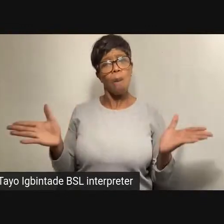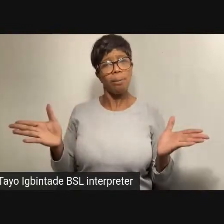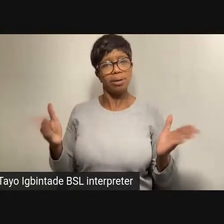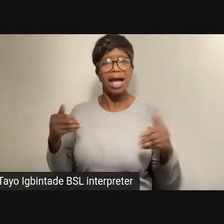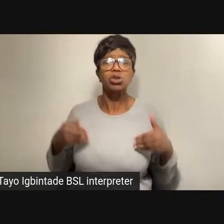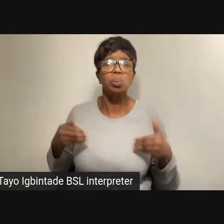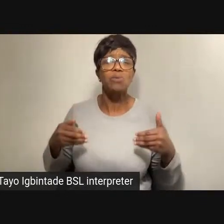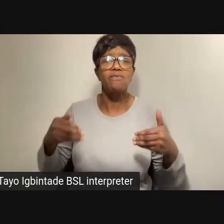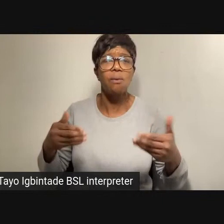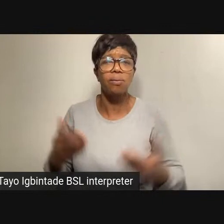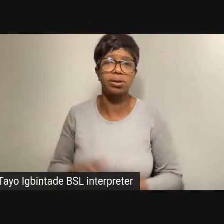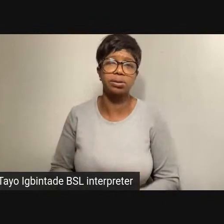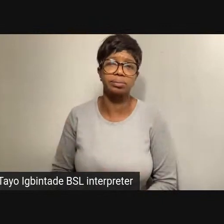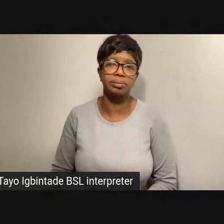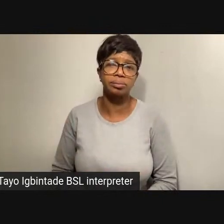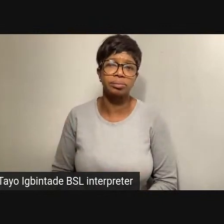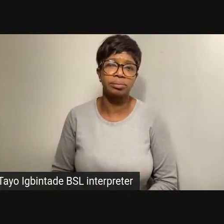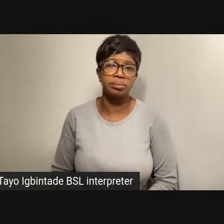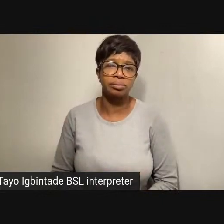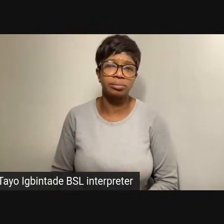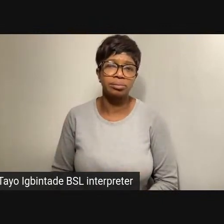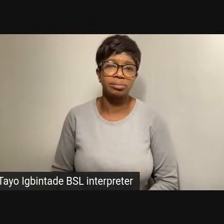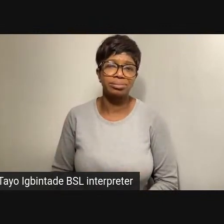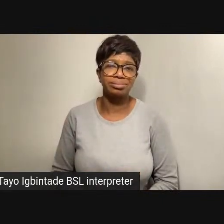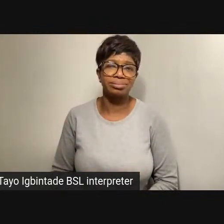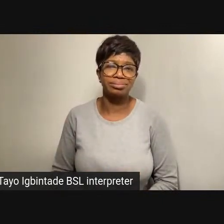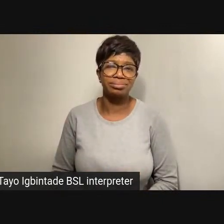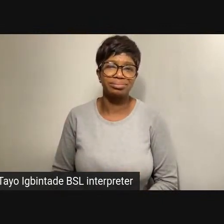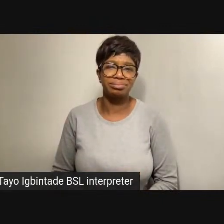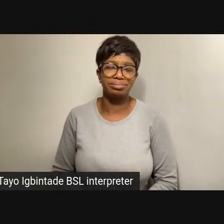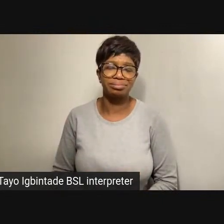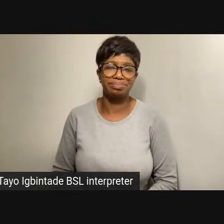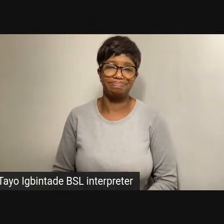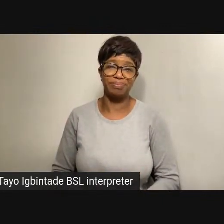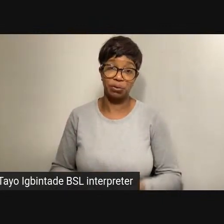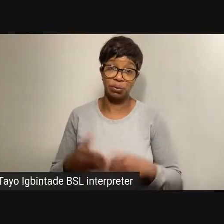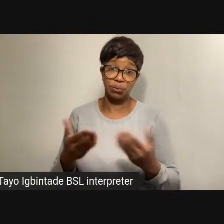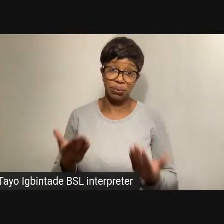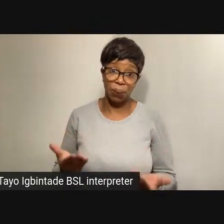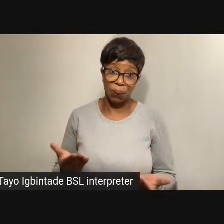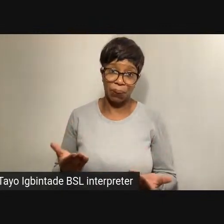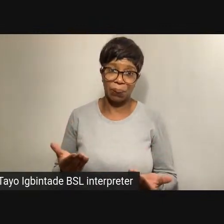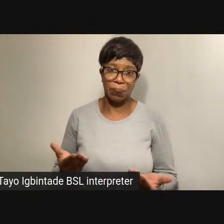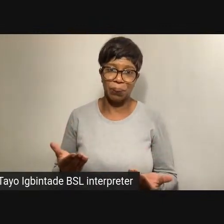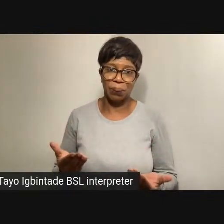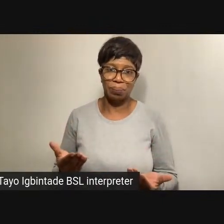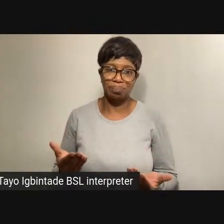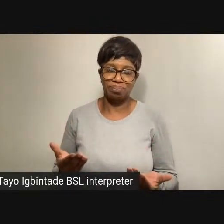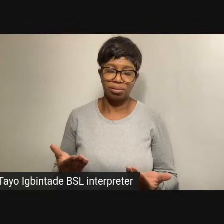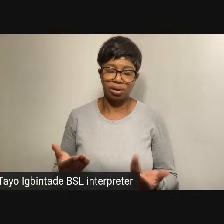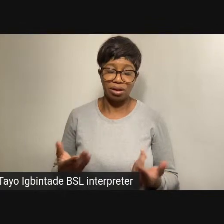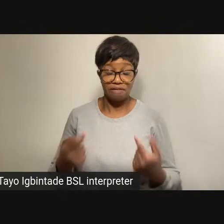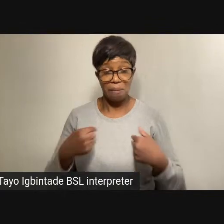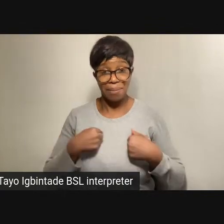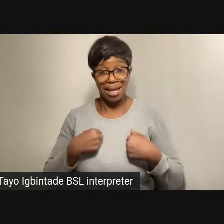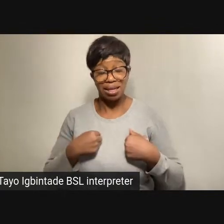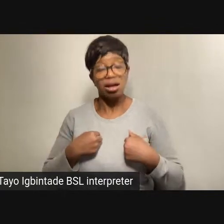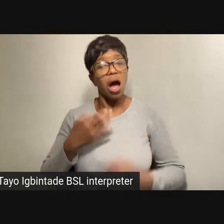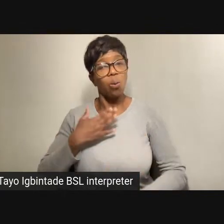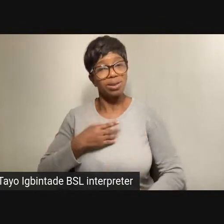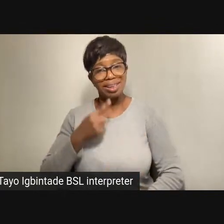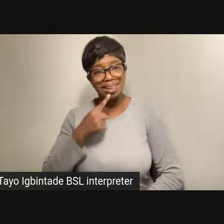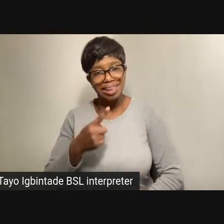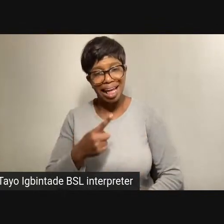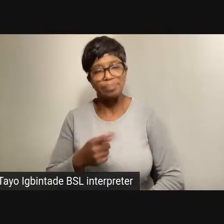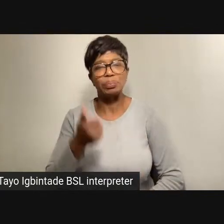forward. So having said all of that, it is for me to say to you a